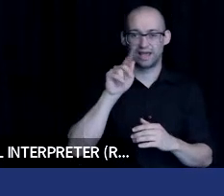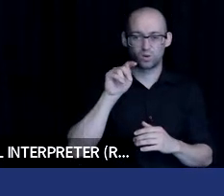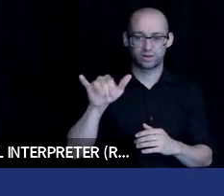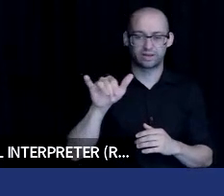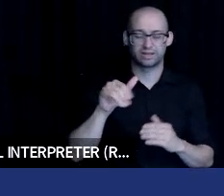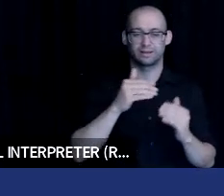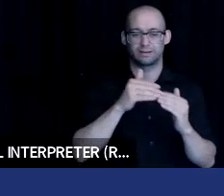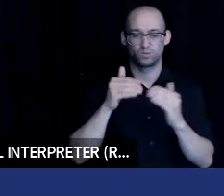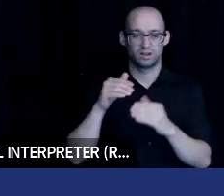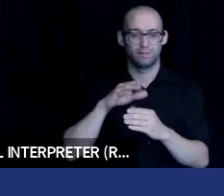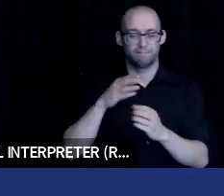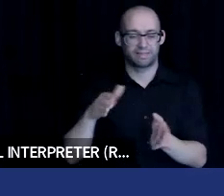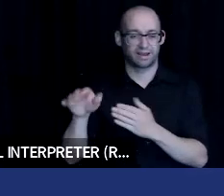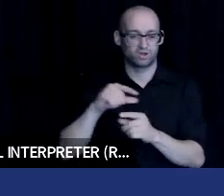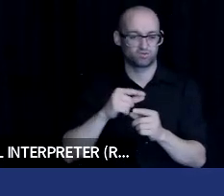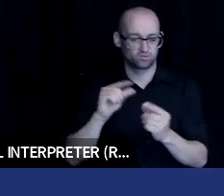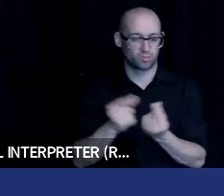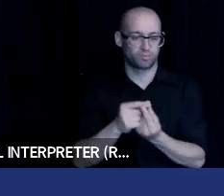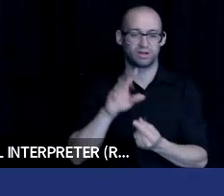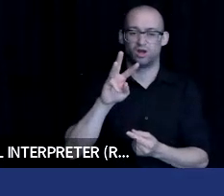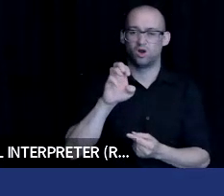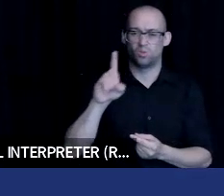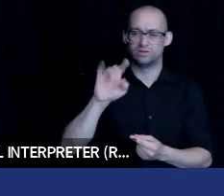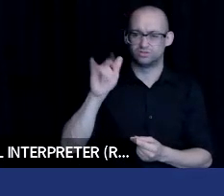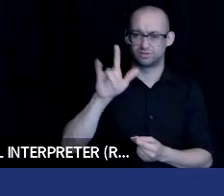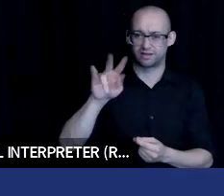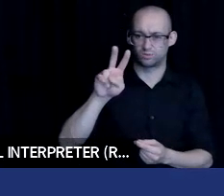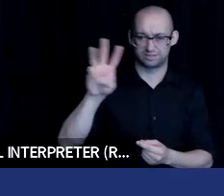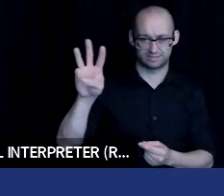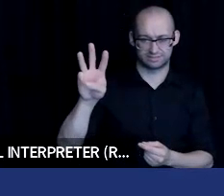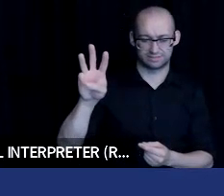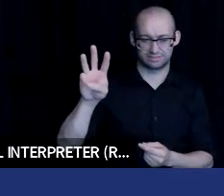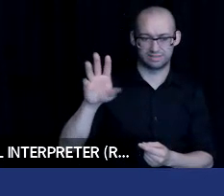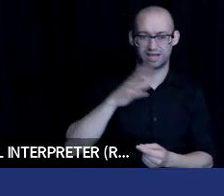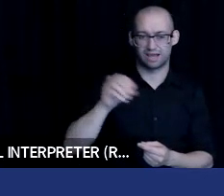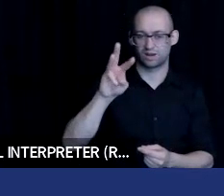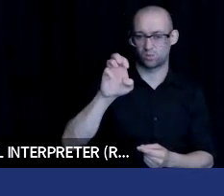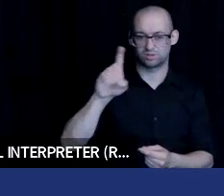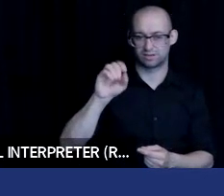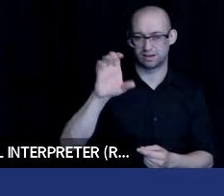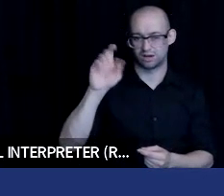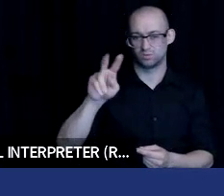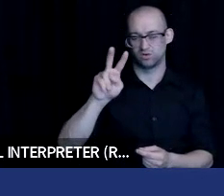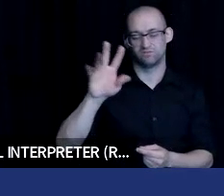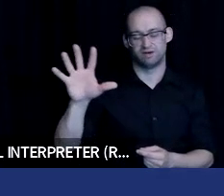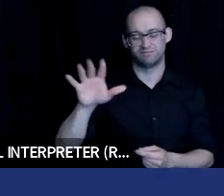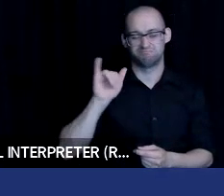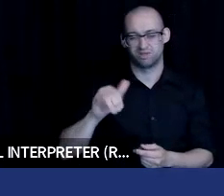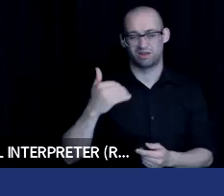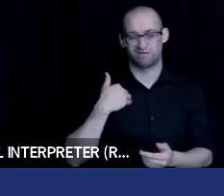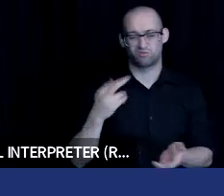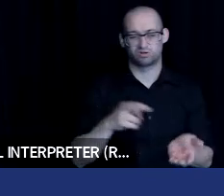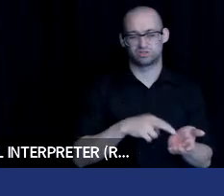have meetings on Wednesday, July 26th and Wednesday, October 25th. Those will have registration information up